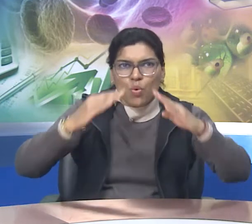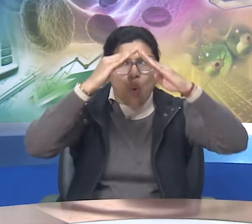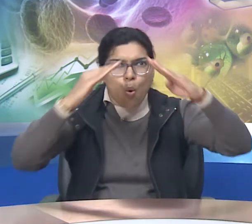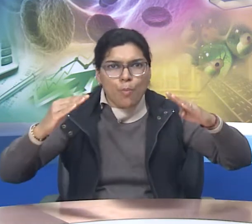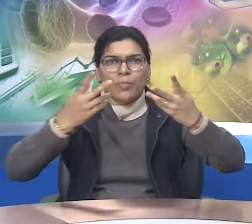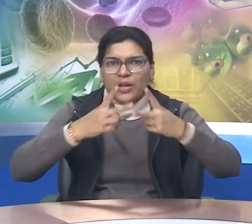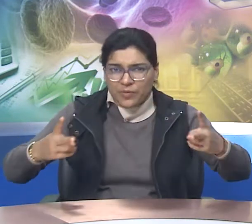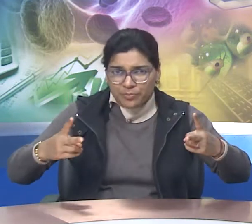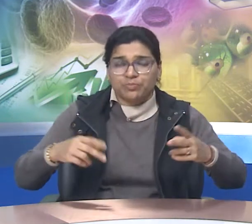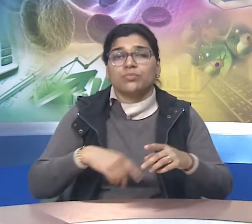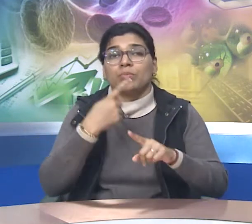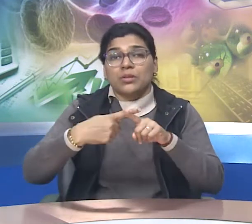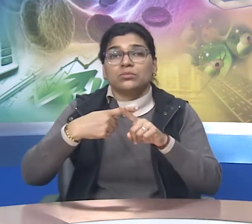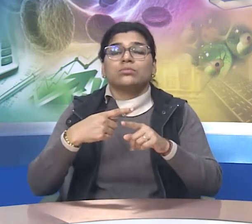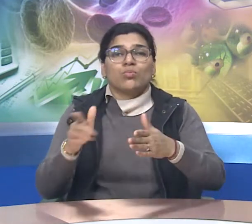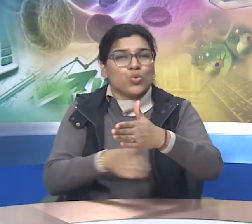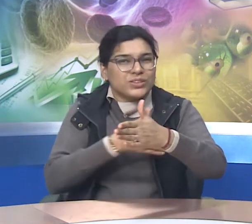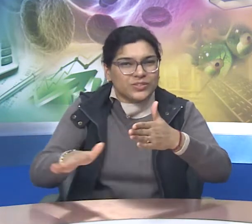architecture, even poetry,